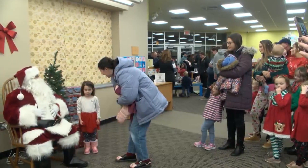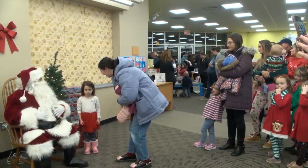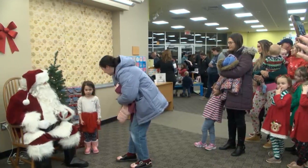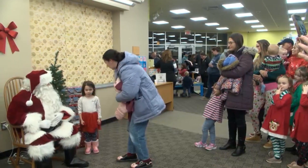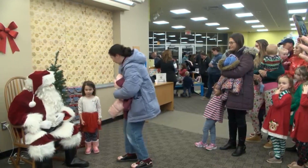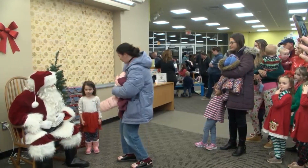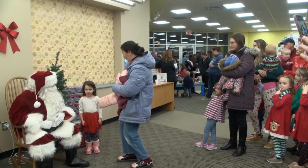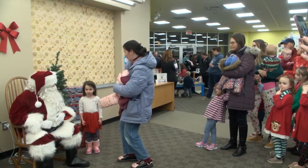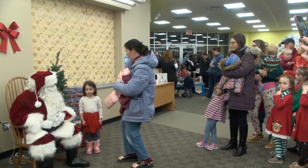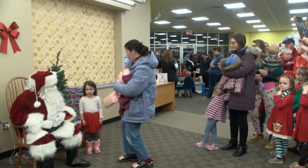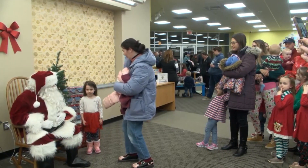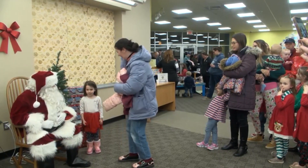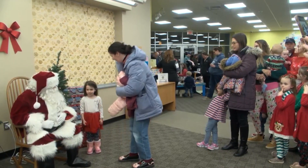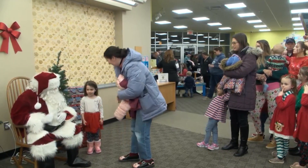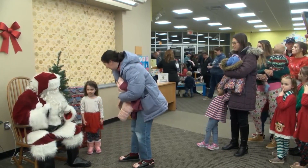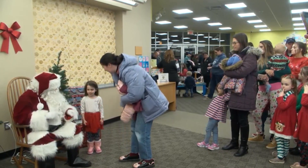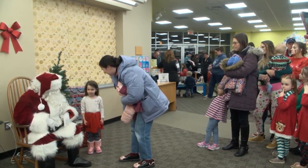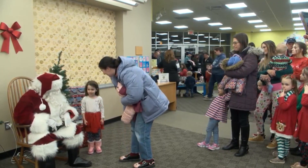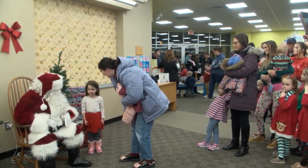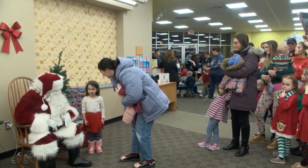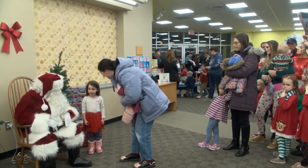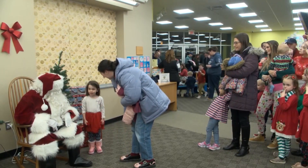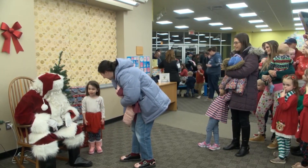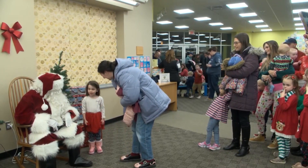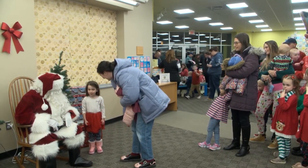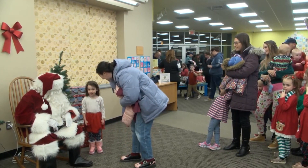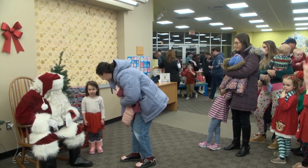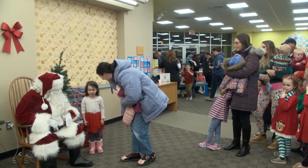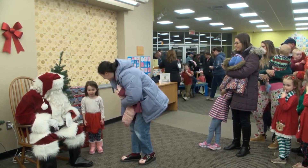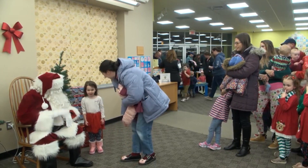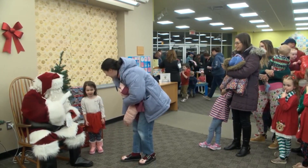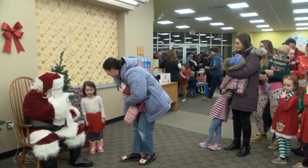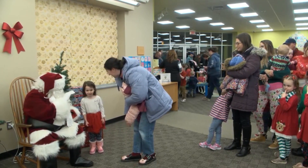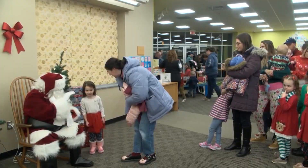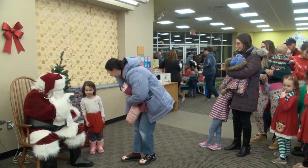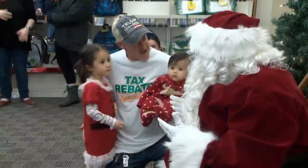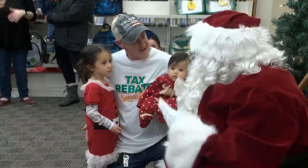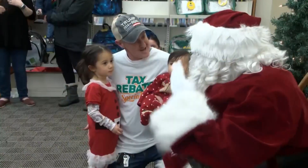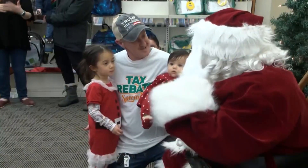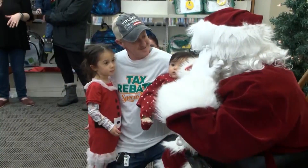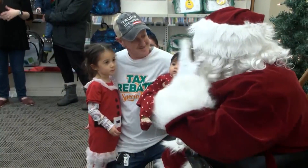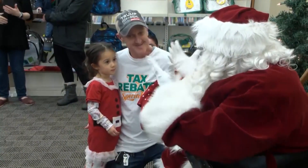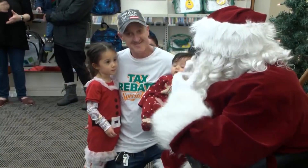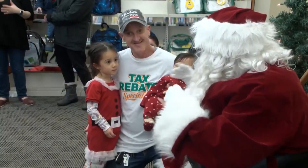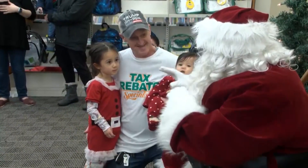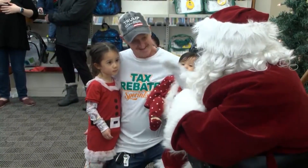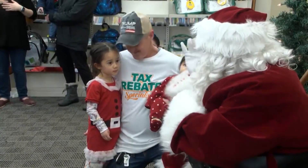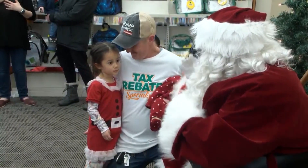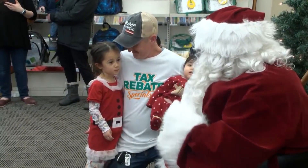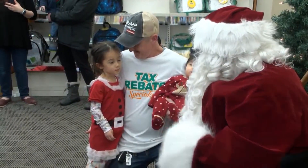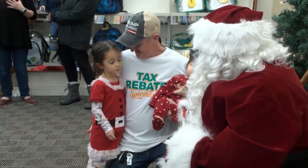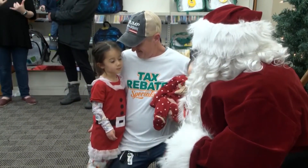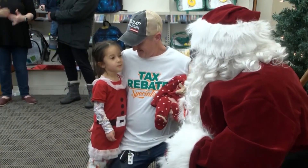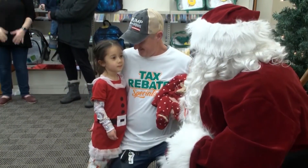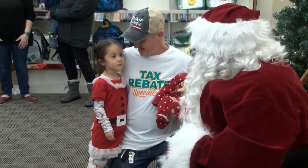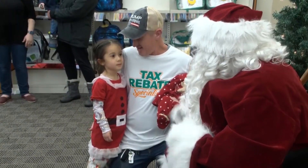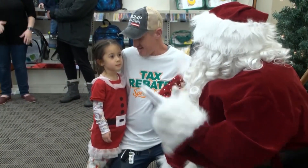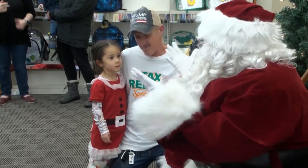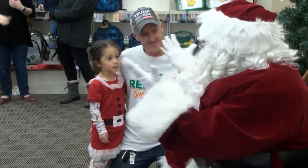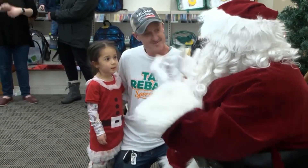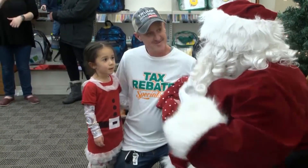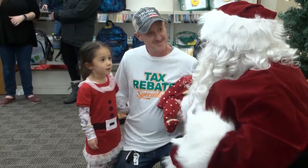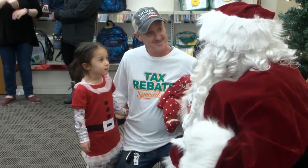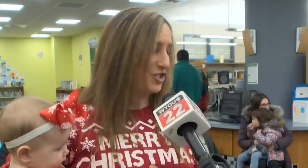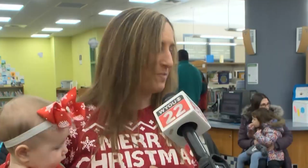the children who are deaf or hard of hearing a magical holiday experience to remember. You don't see that often. We've been to a lot of